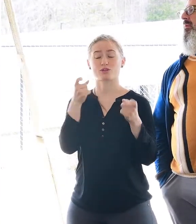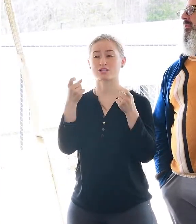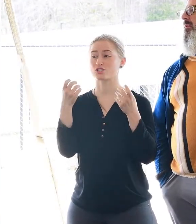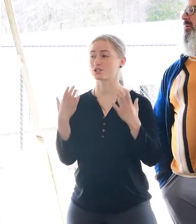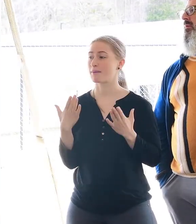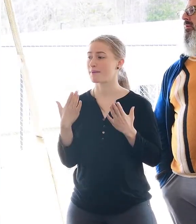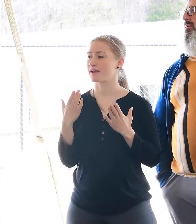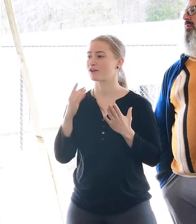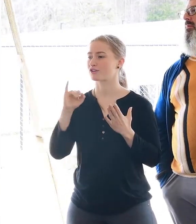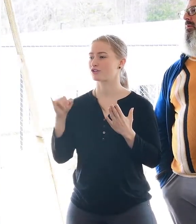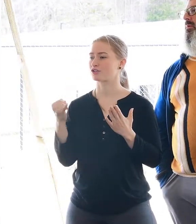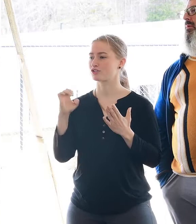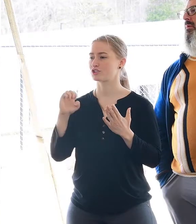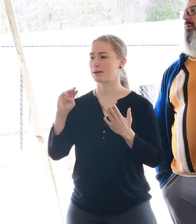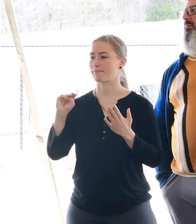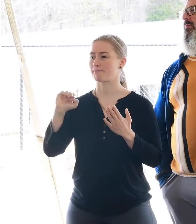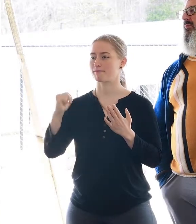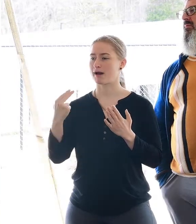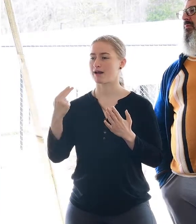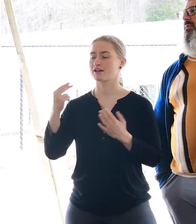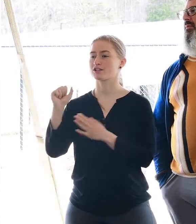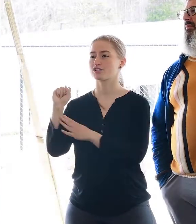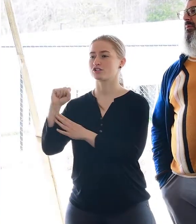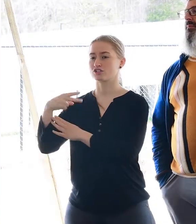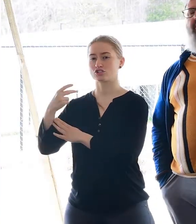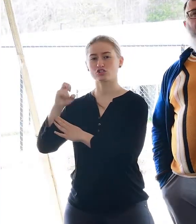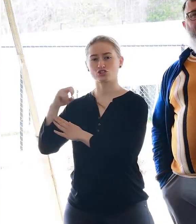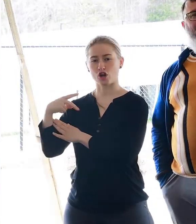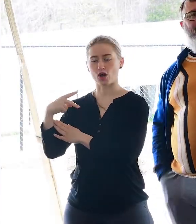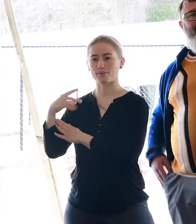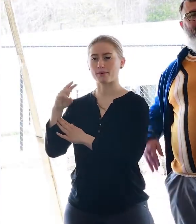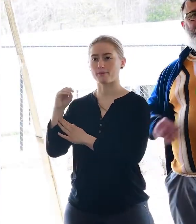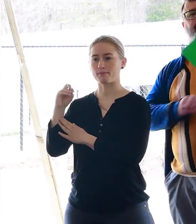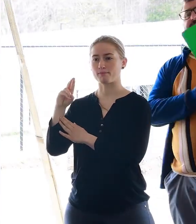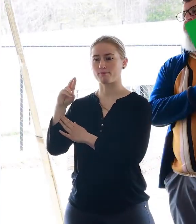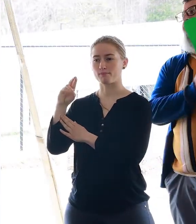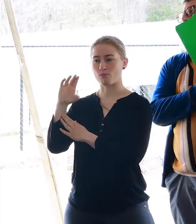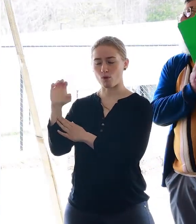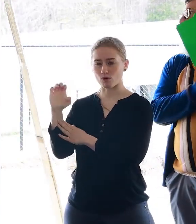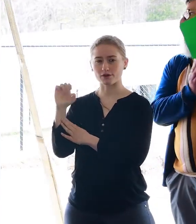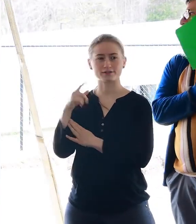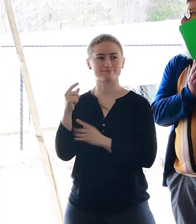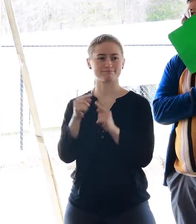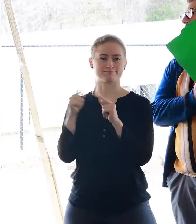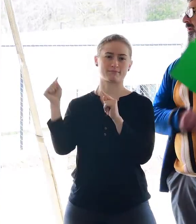manager, Jemiah Sharp Moore is in back there.